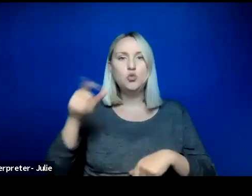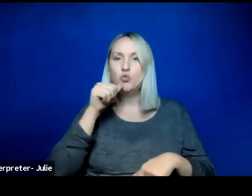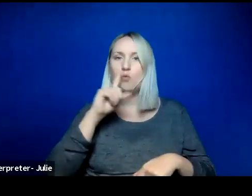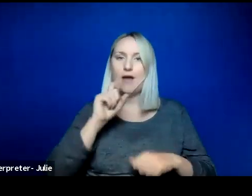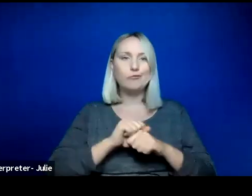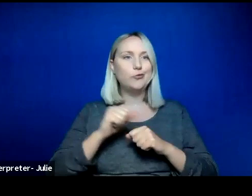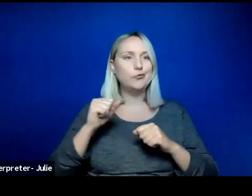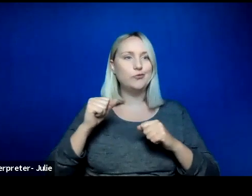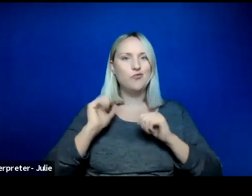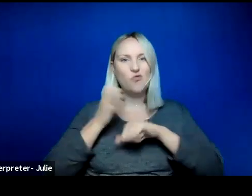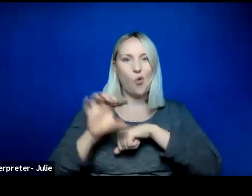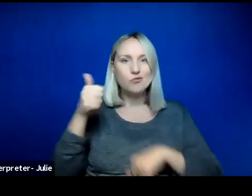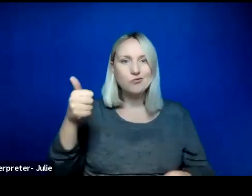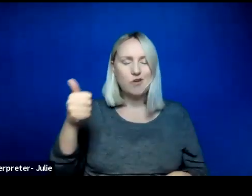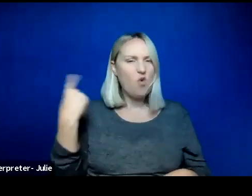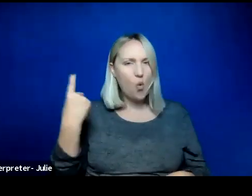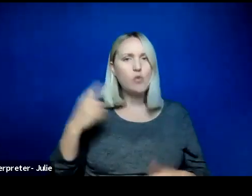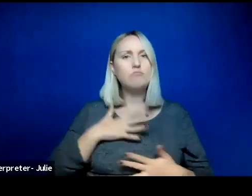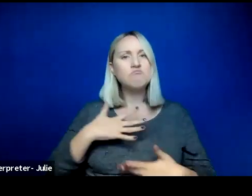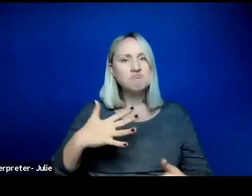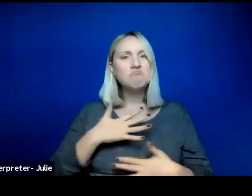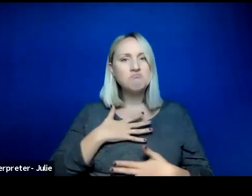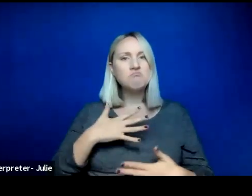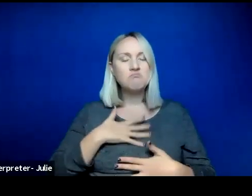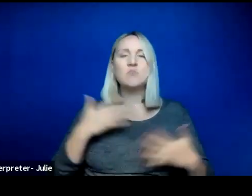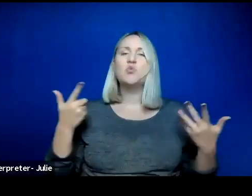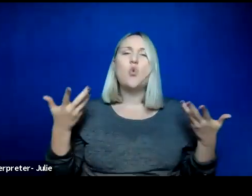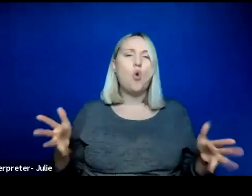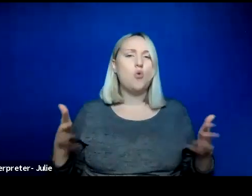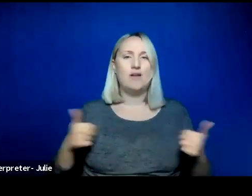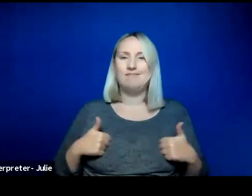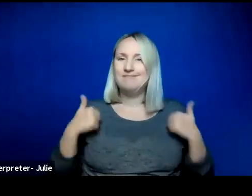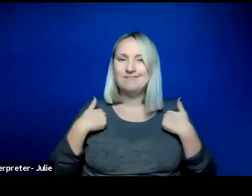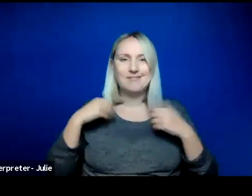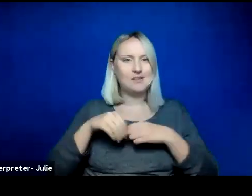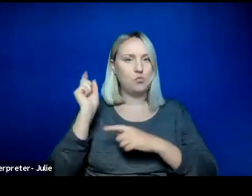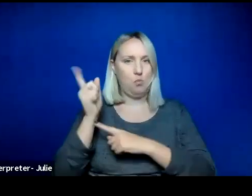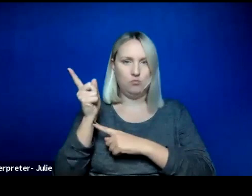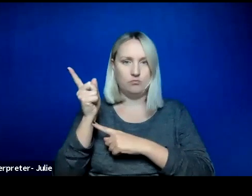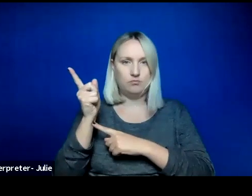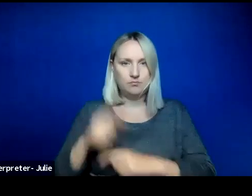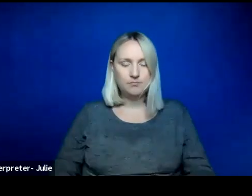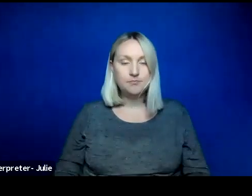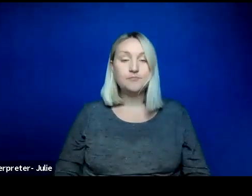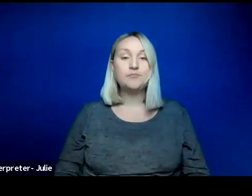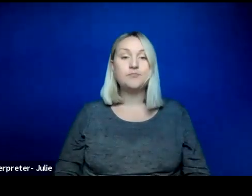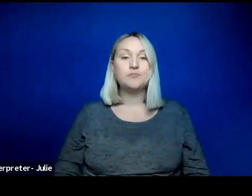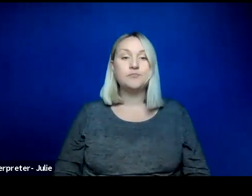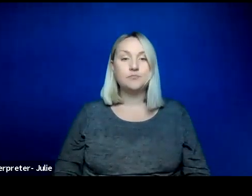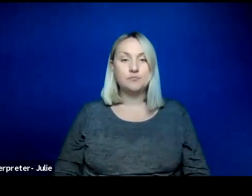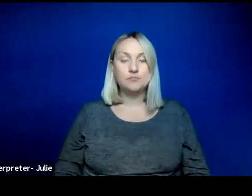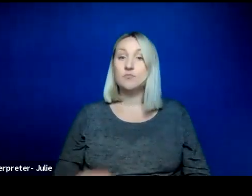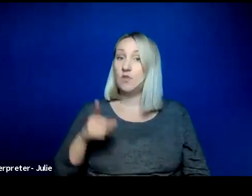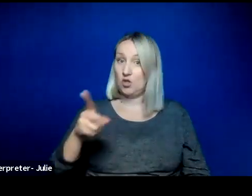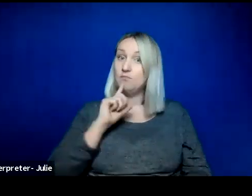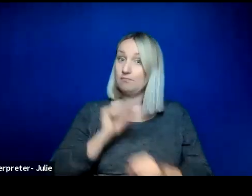directive, that you are already existing in the present moment, that you are